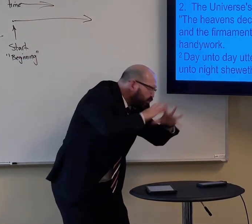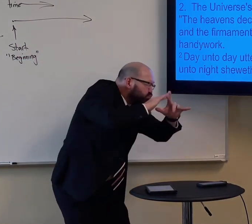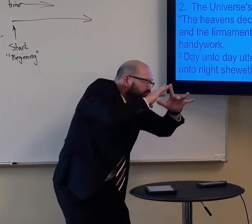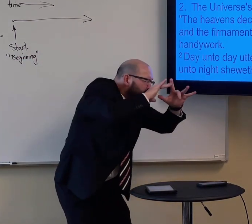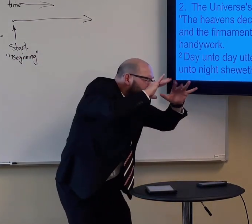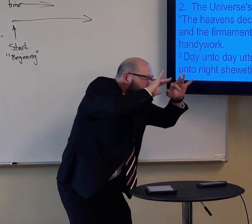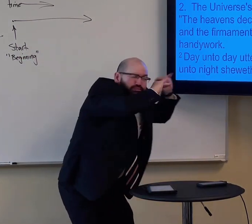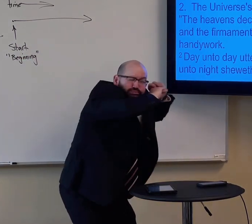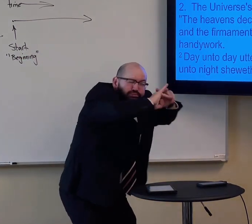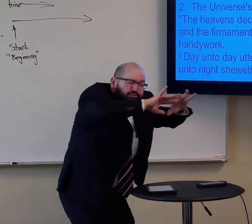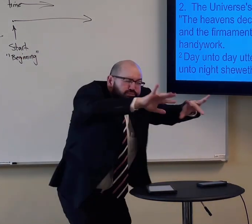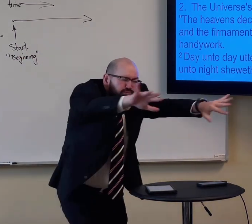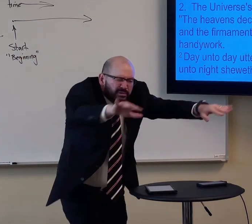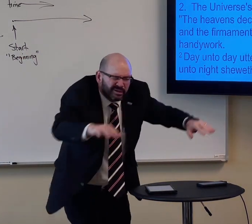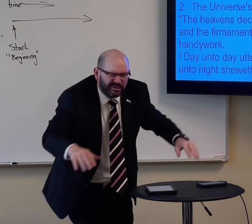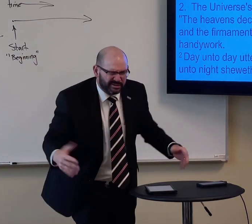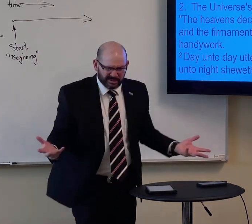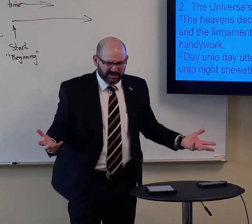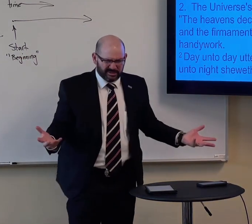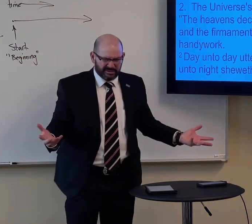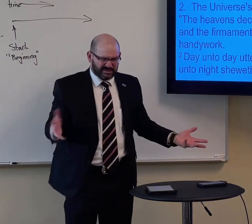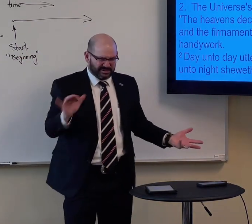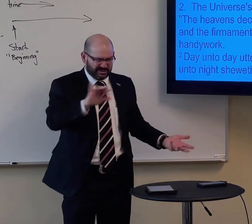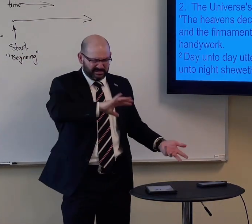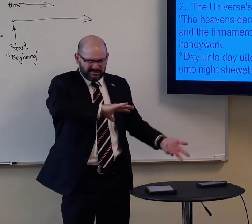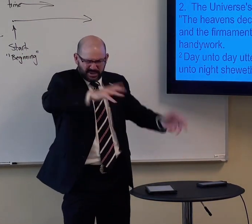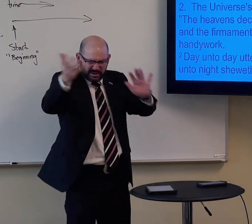It wasn't an explosion, an accident.